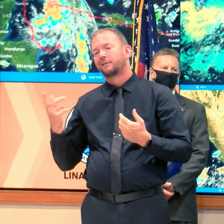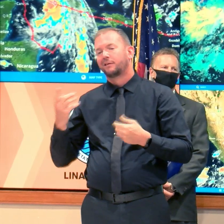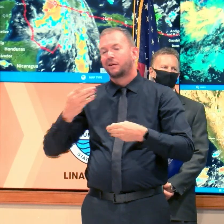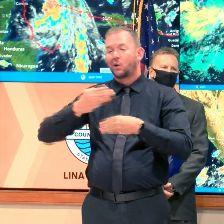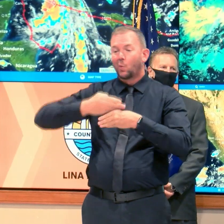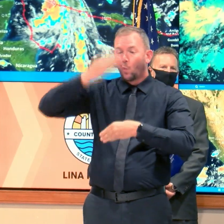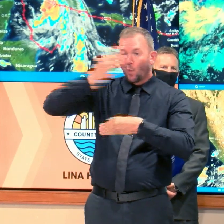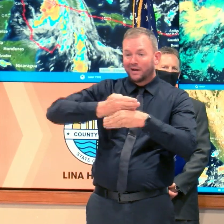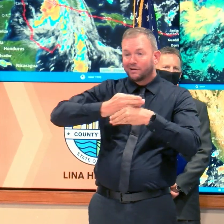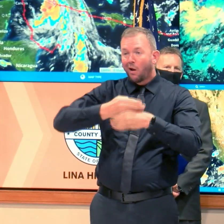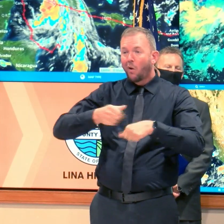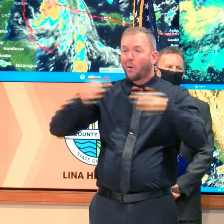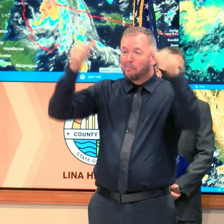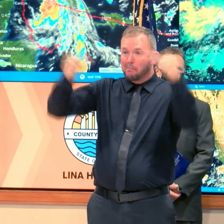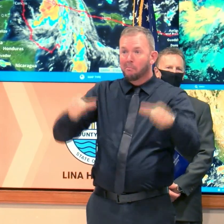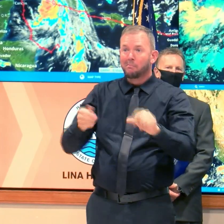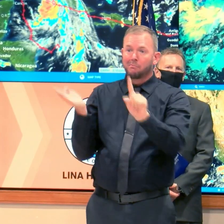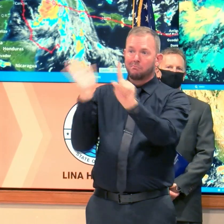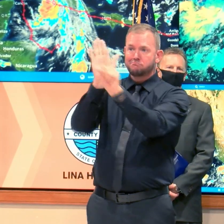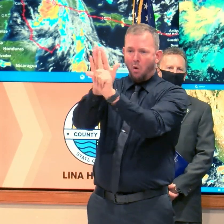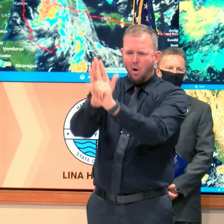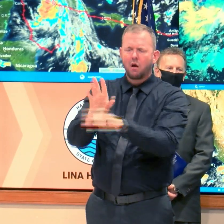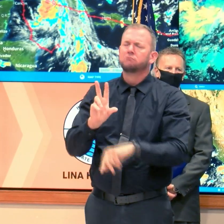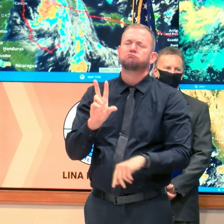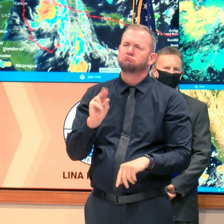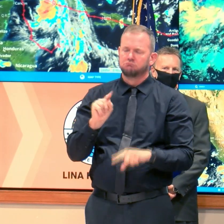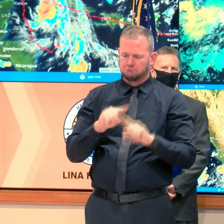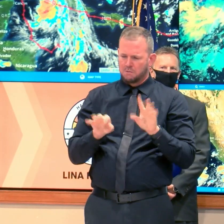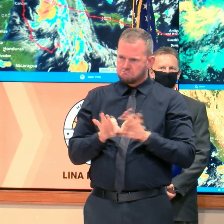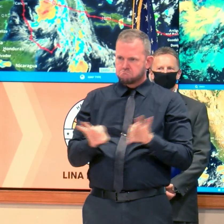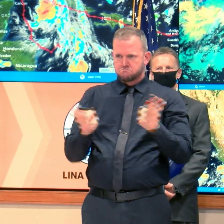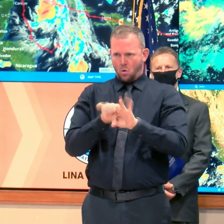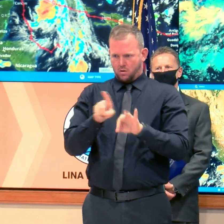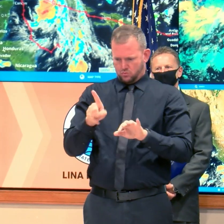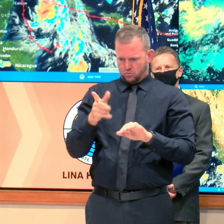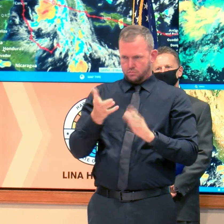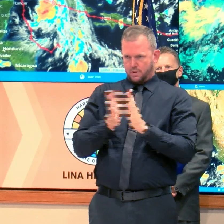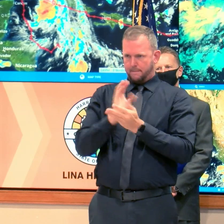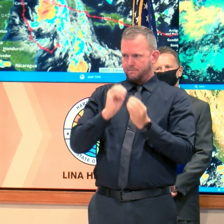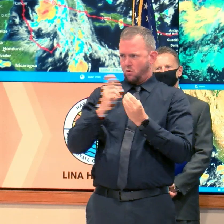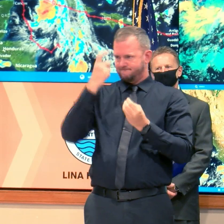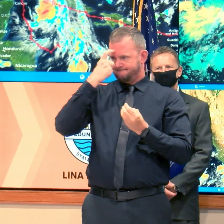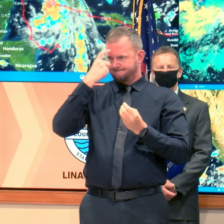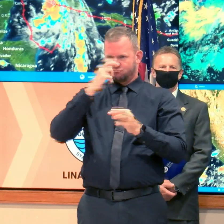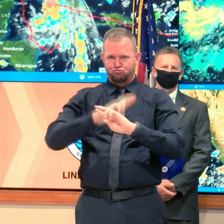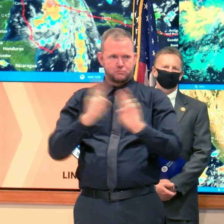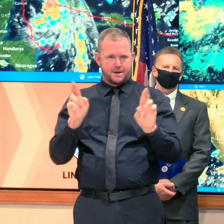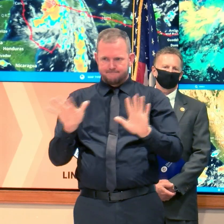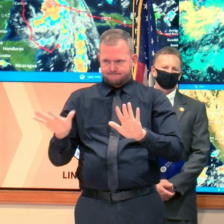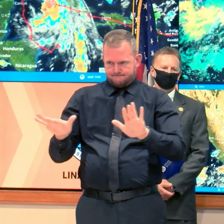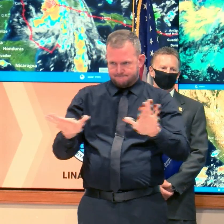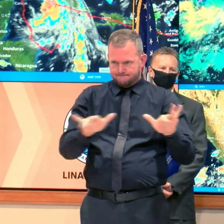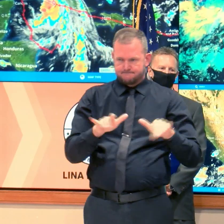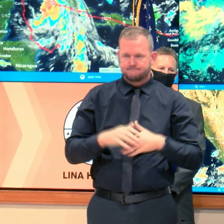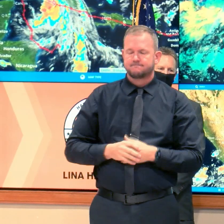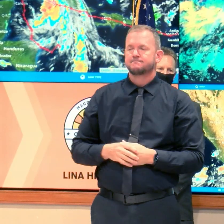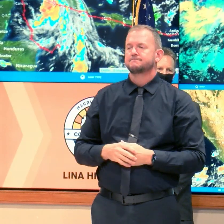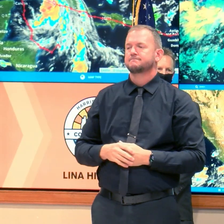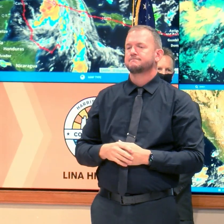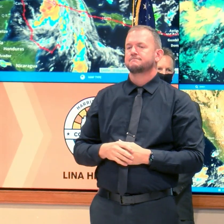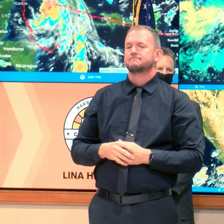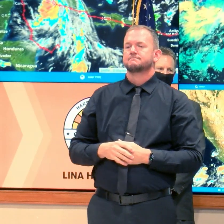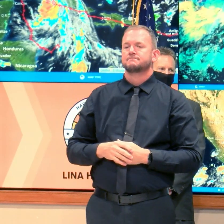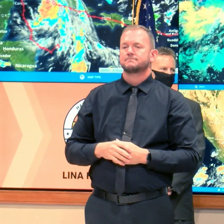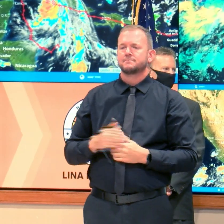to just have some supplies available just in case, and we'll have a better sense tomorrow, then that's fine. But be